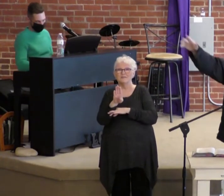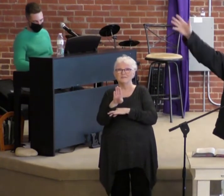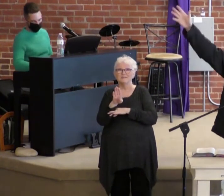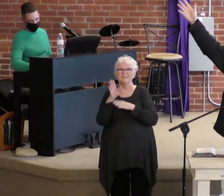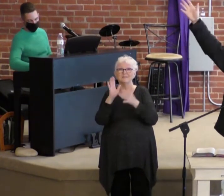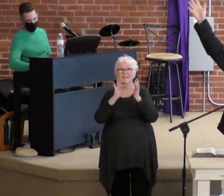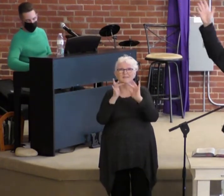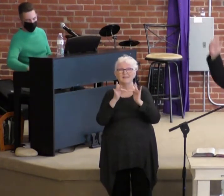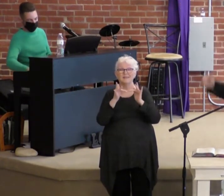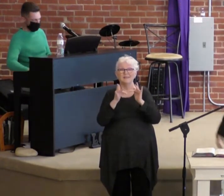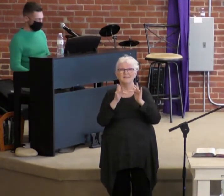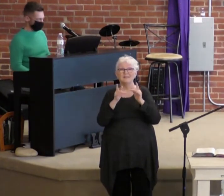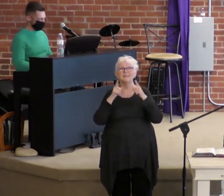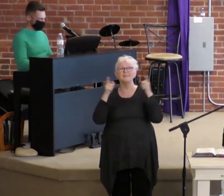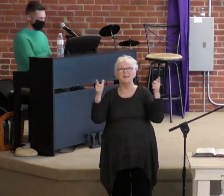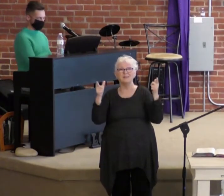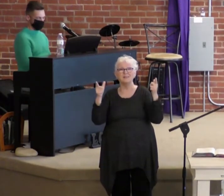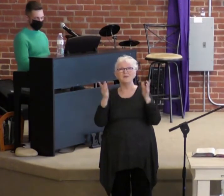hear you. Say it.